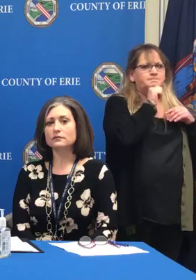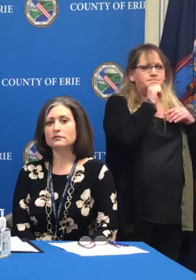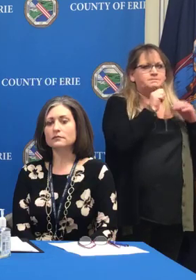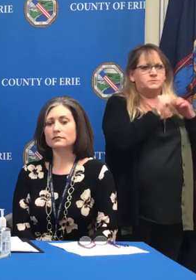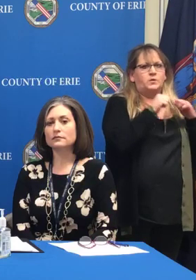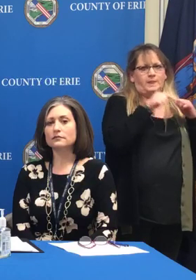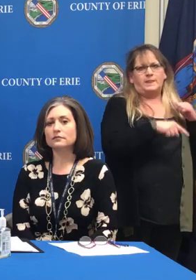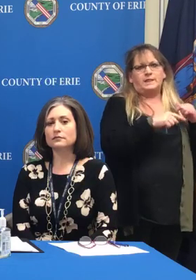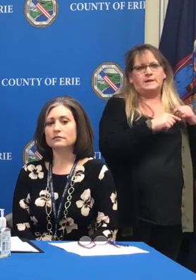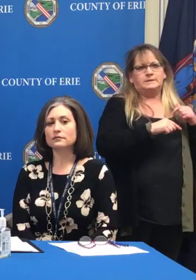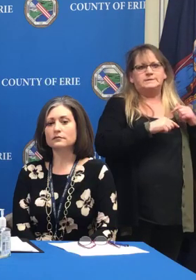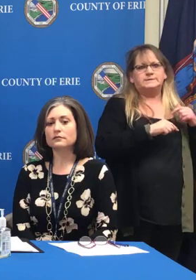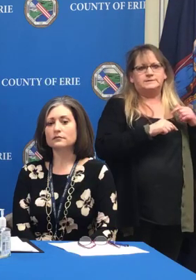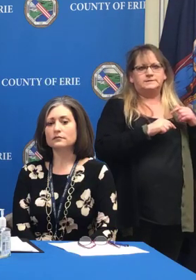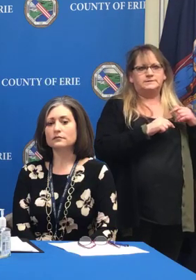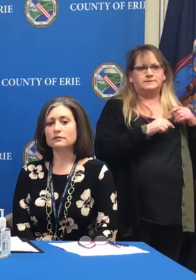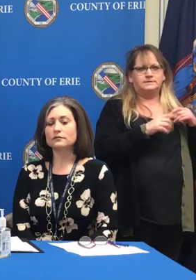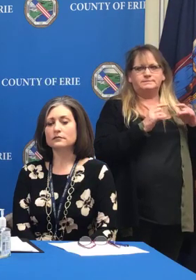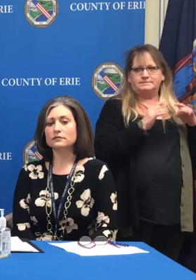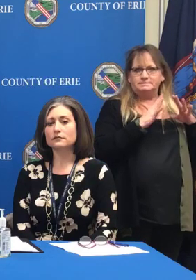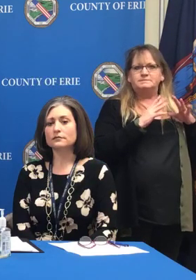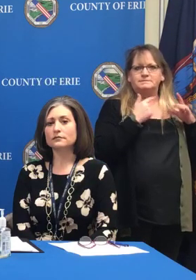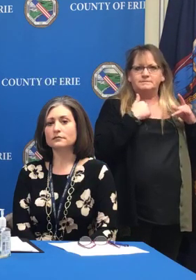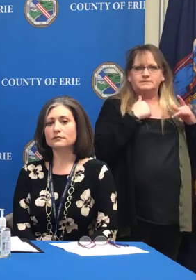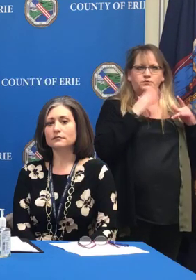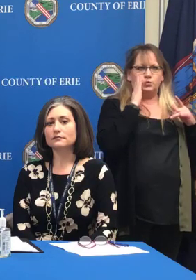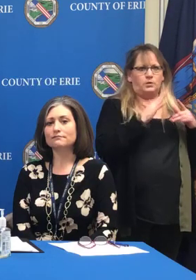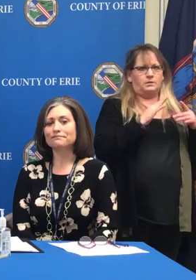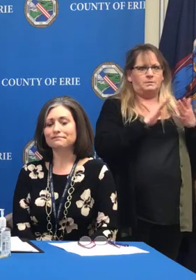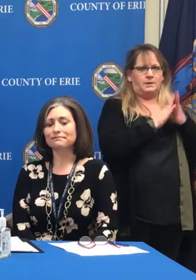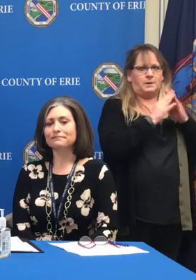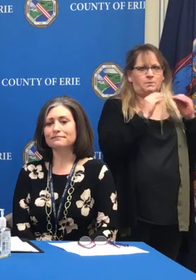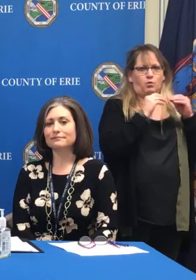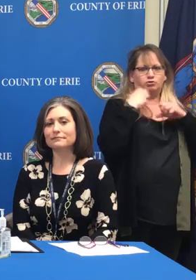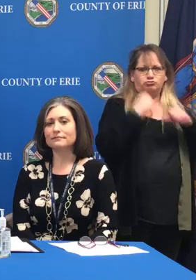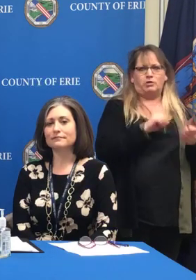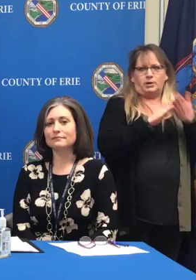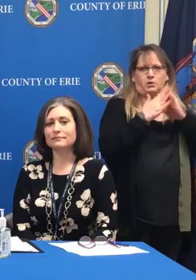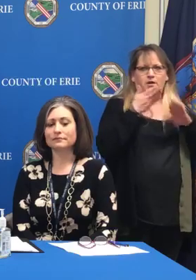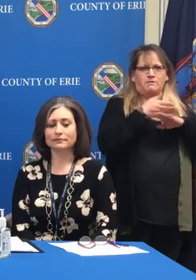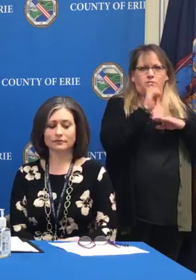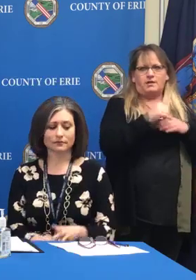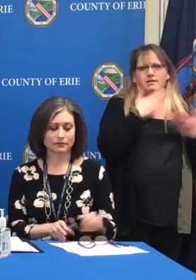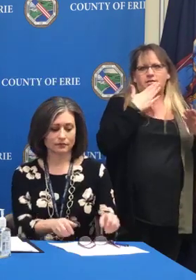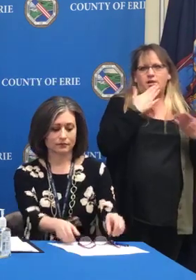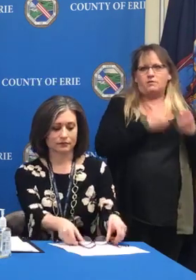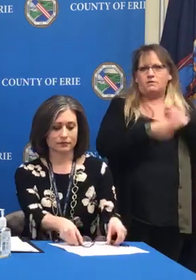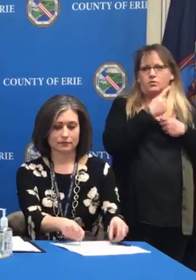together. And at the end of it, we will be a stronger community for that. Thank you, everyone, and have a good day.